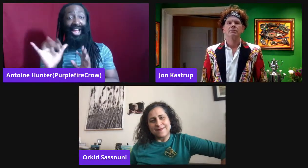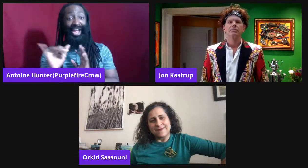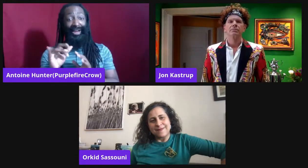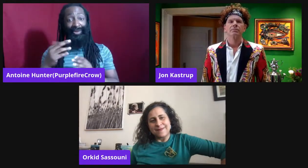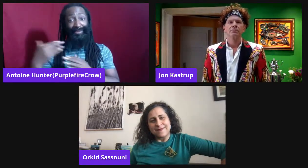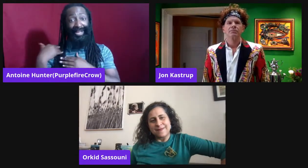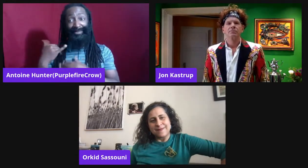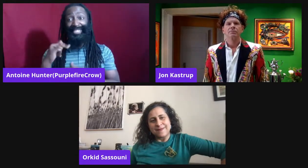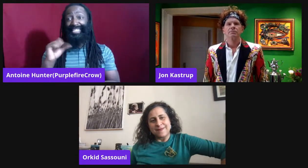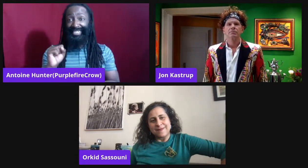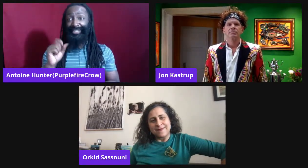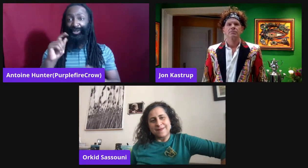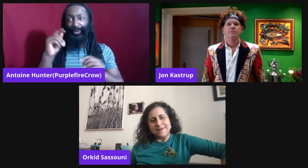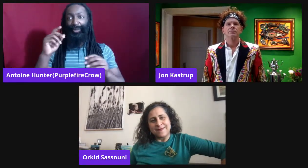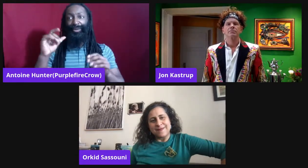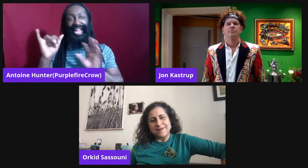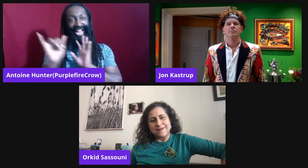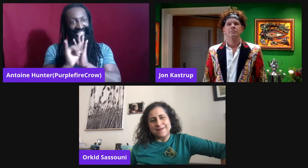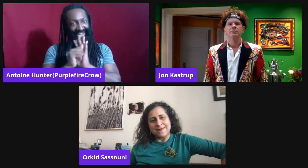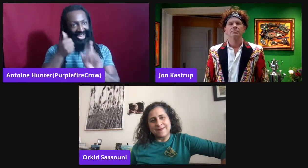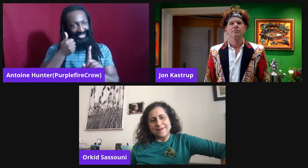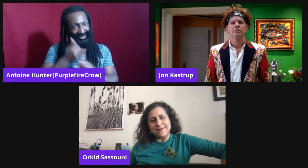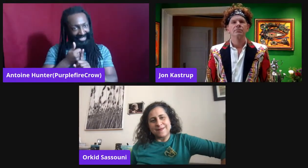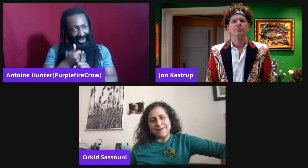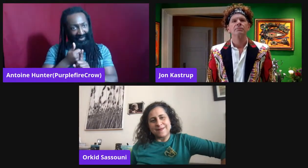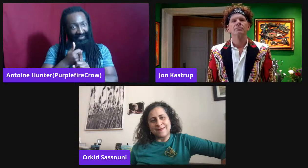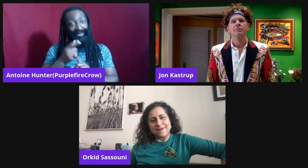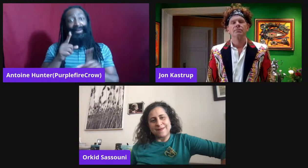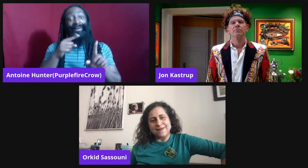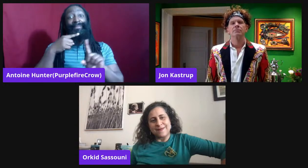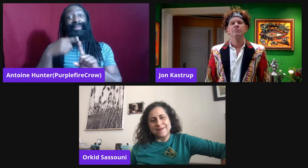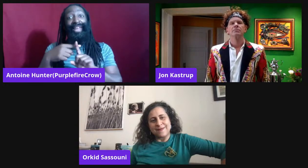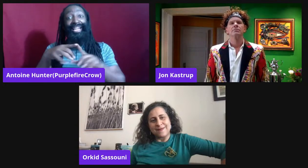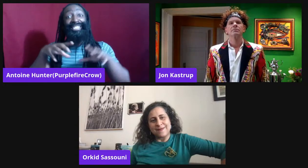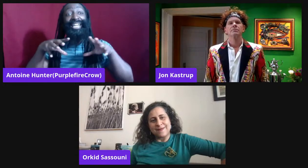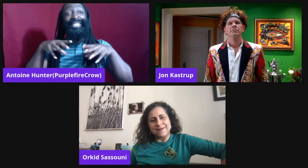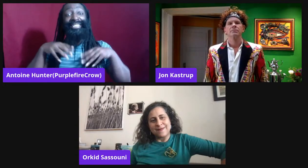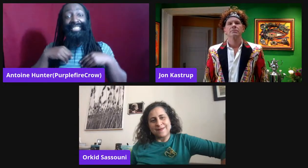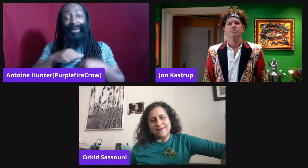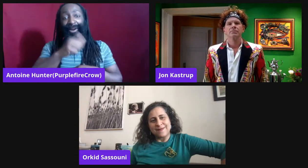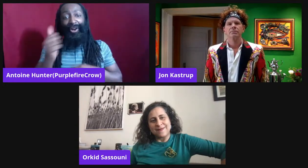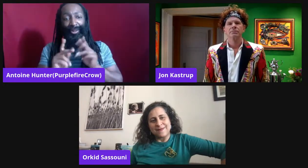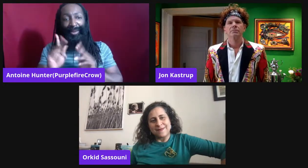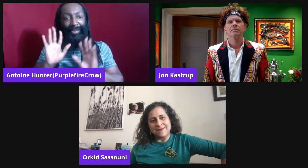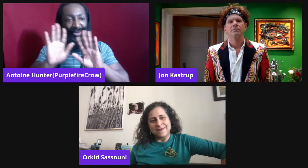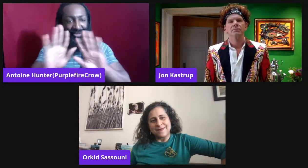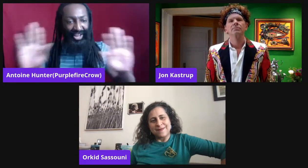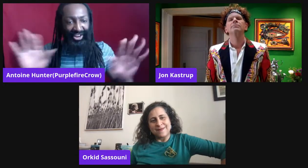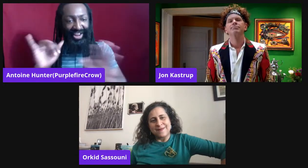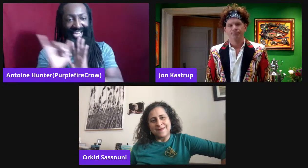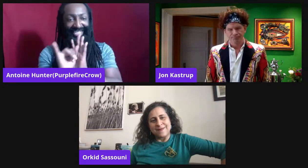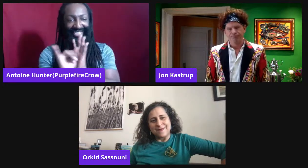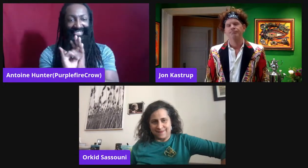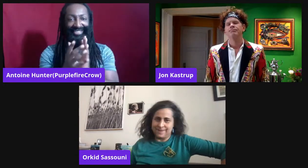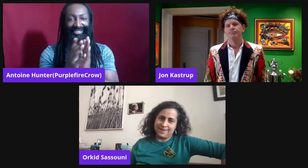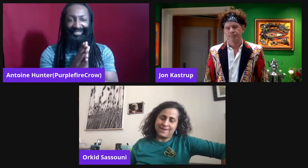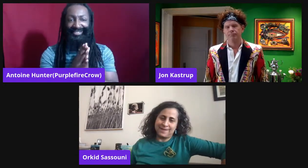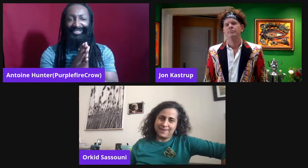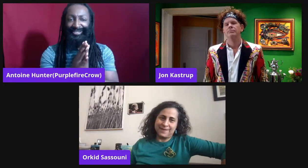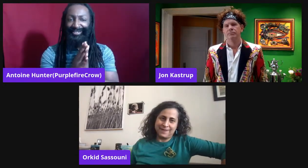you. Their responsibility is to form their own identity and accept others